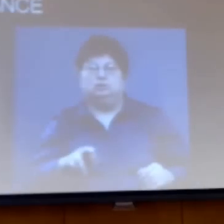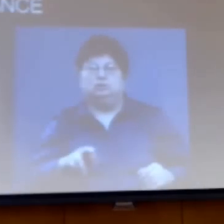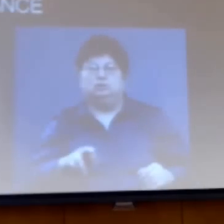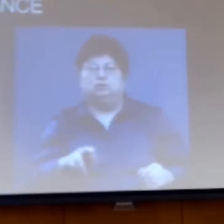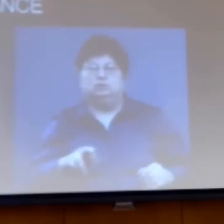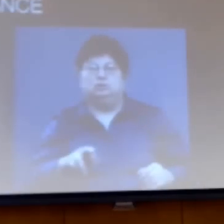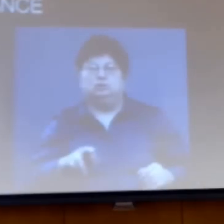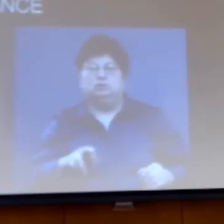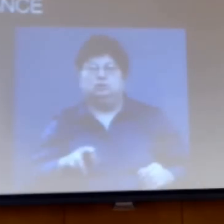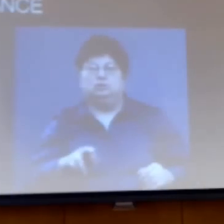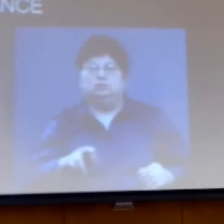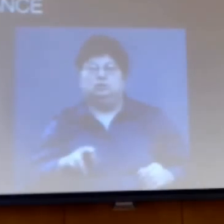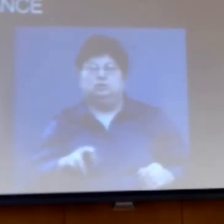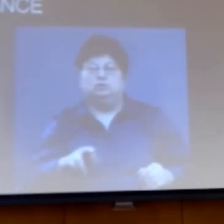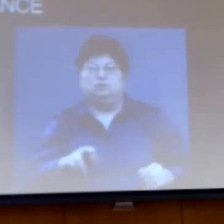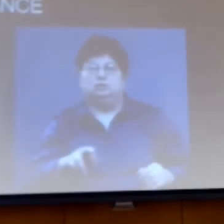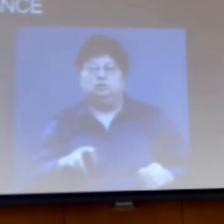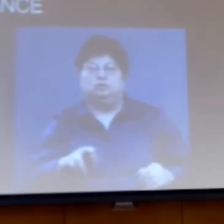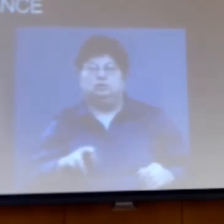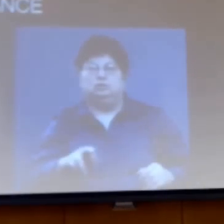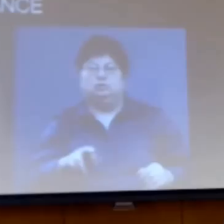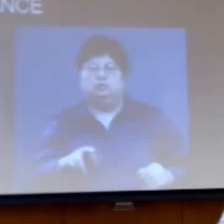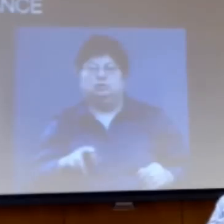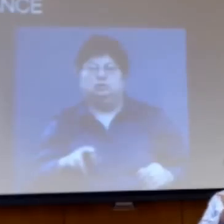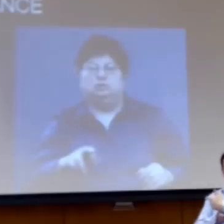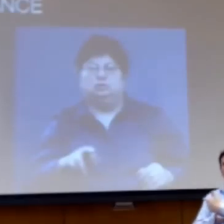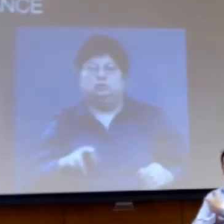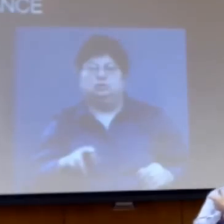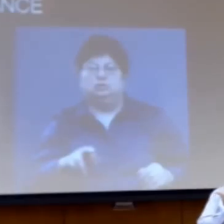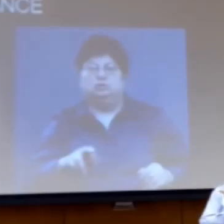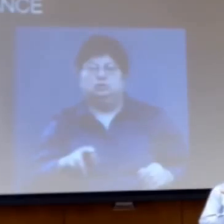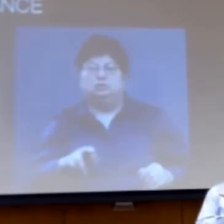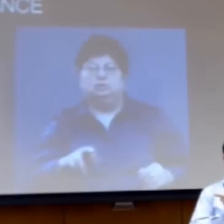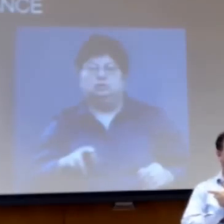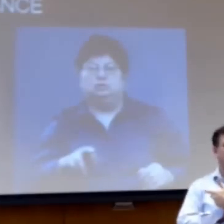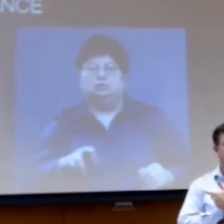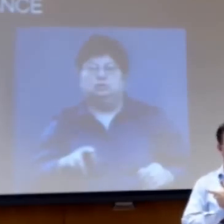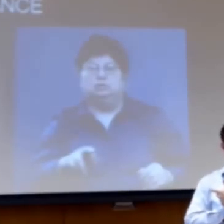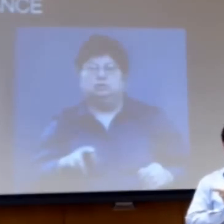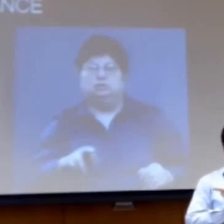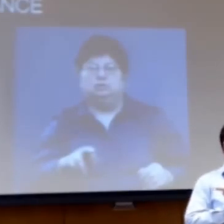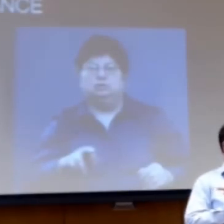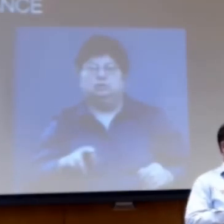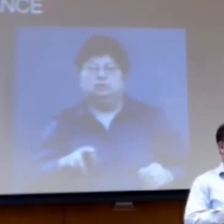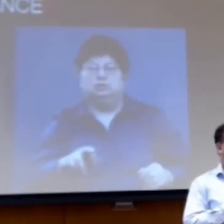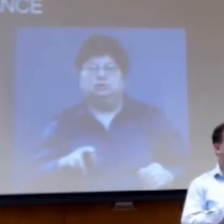two fingers. And then R. What do you find interesting about this R? It's way